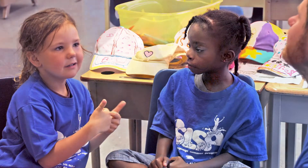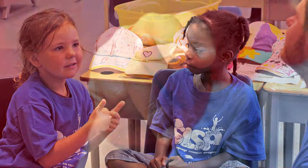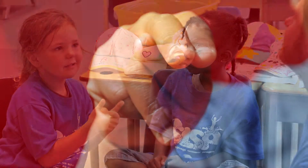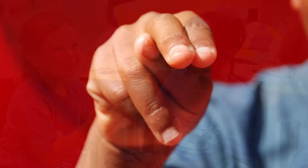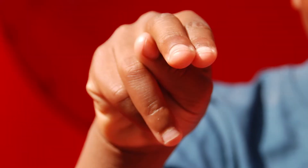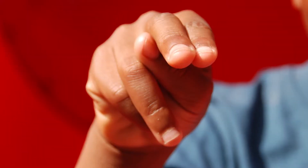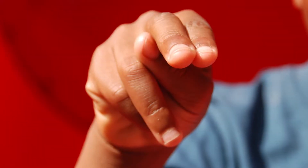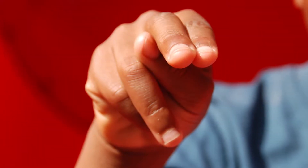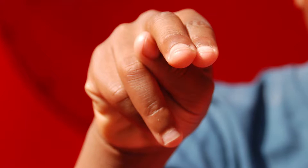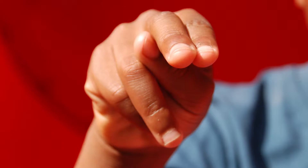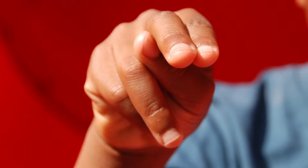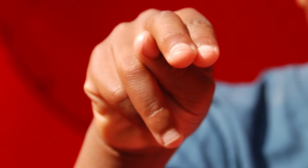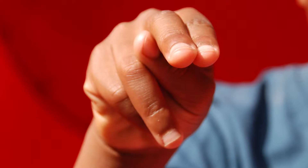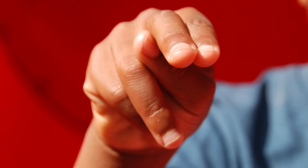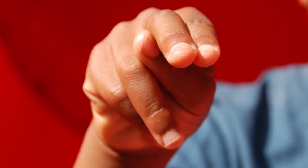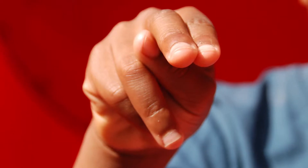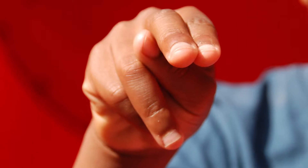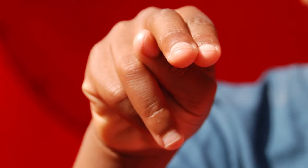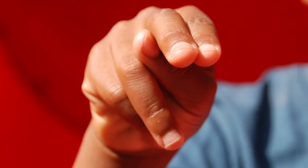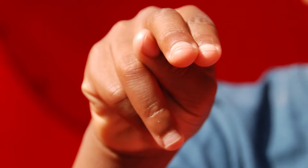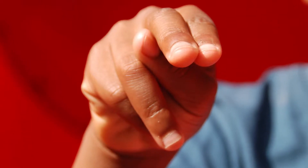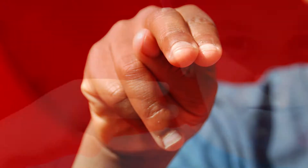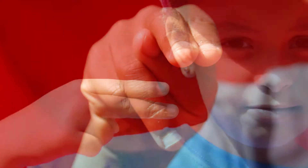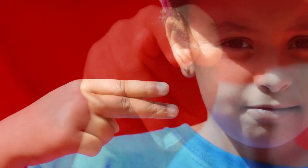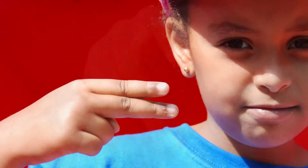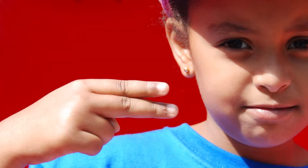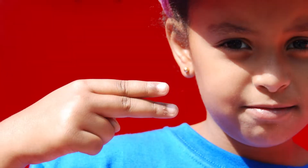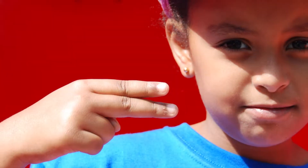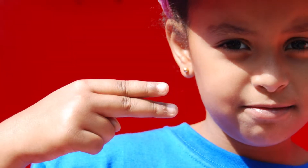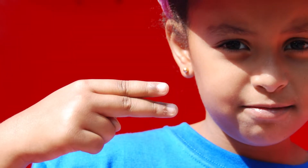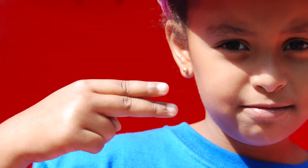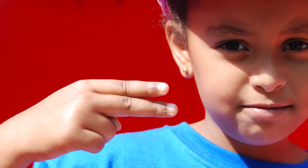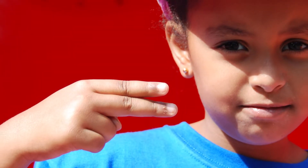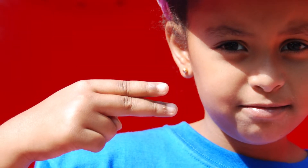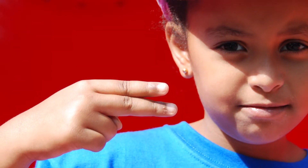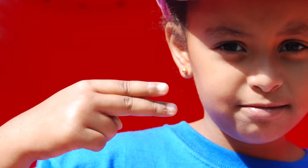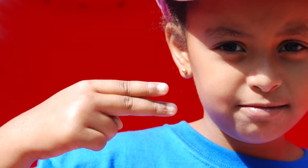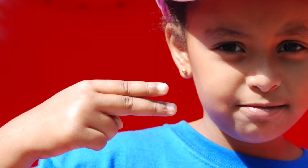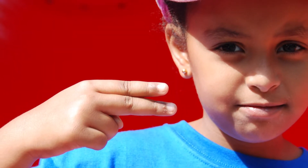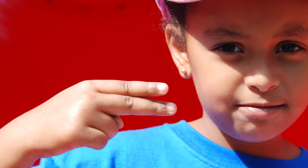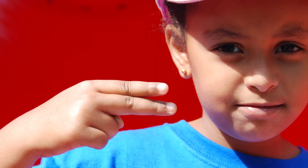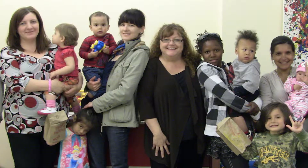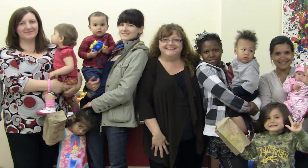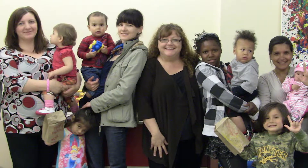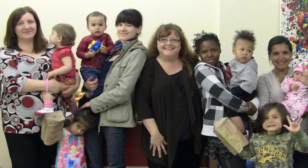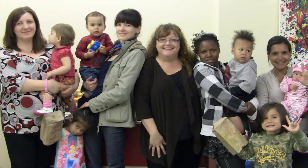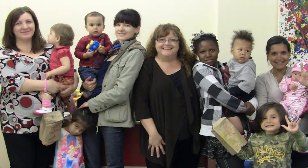the disadvantaged. They offer social and recreational programs. And they teach sign language to